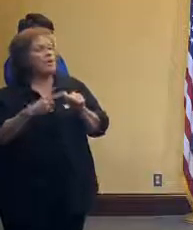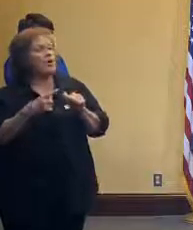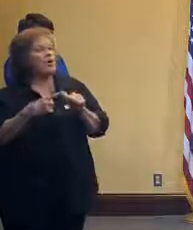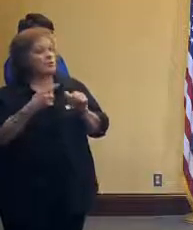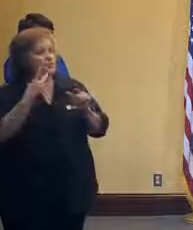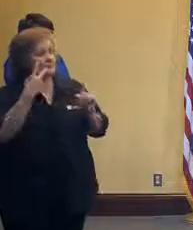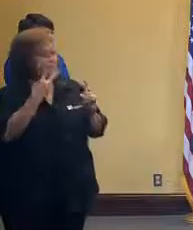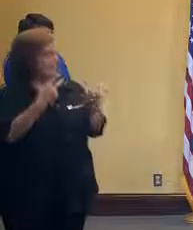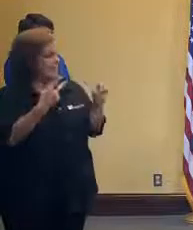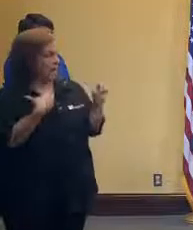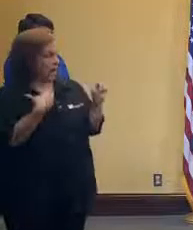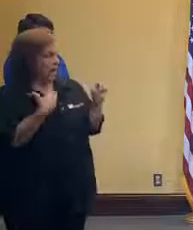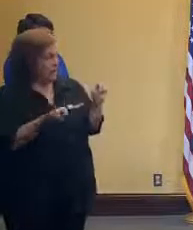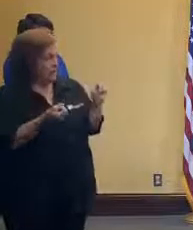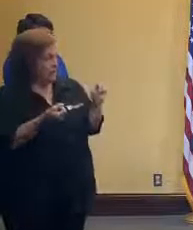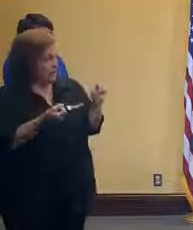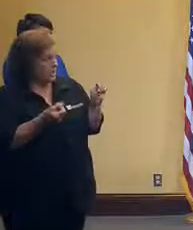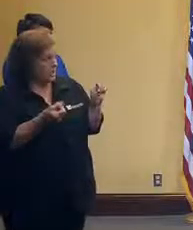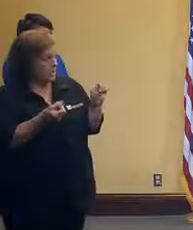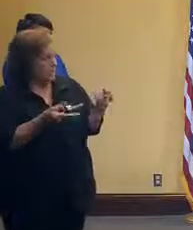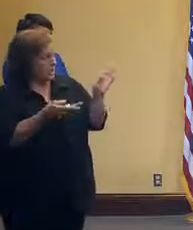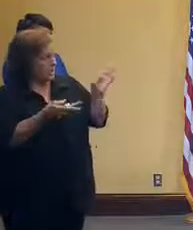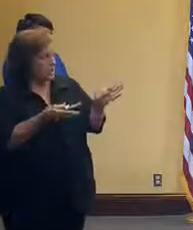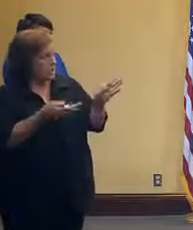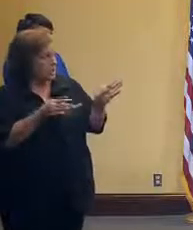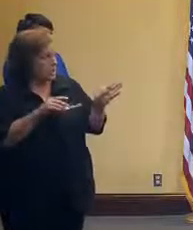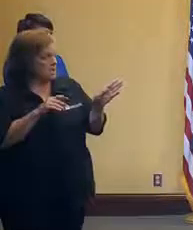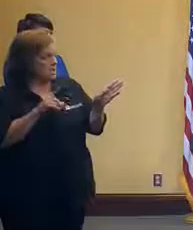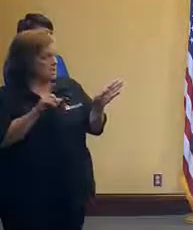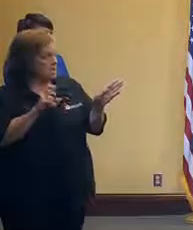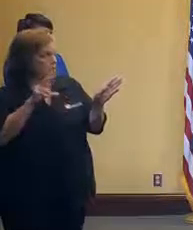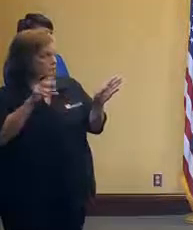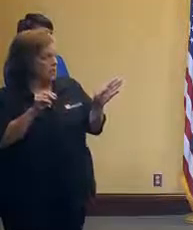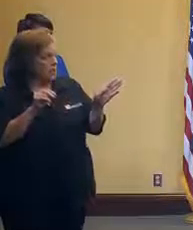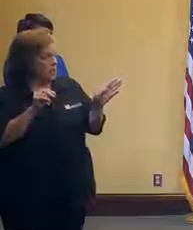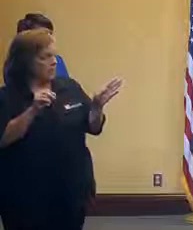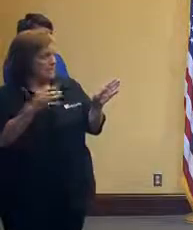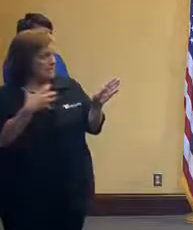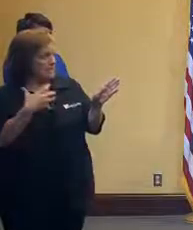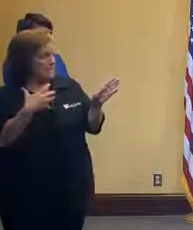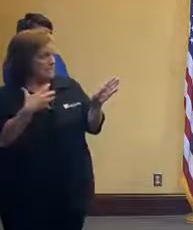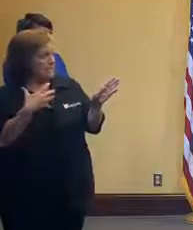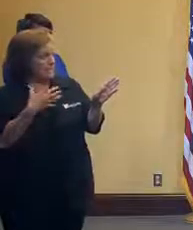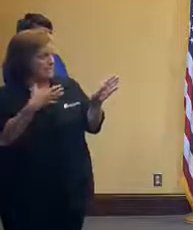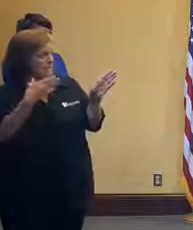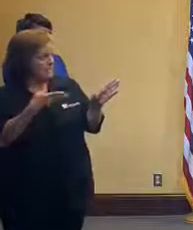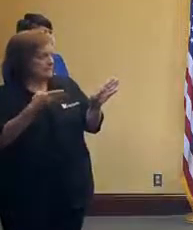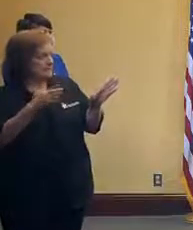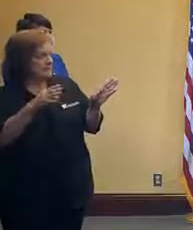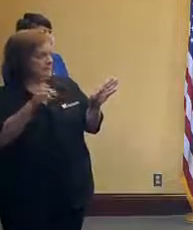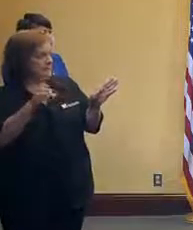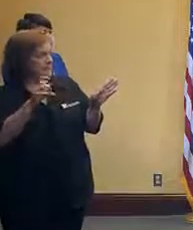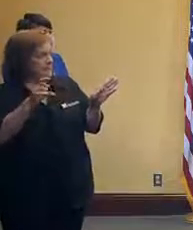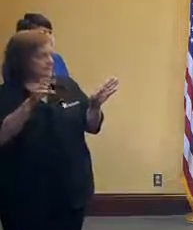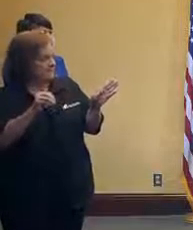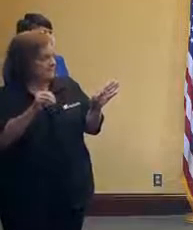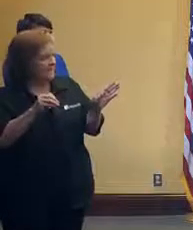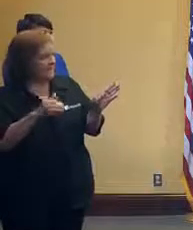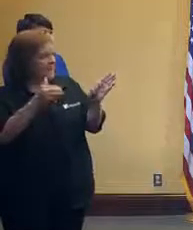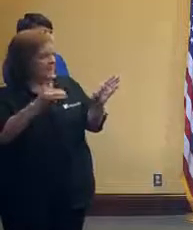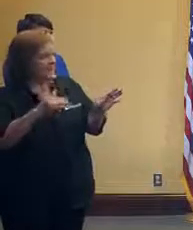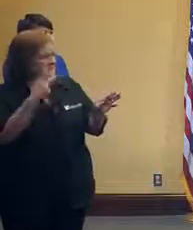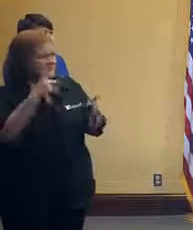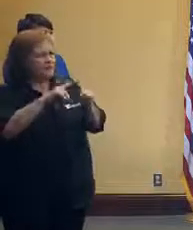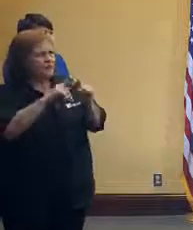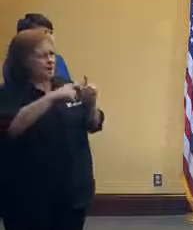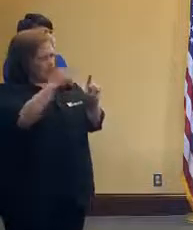see the muted recovery, and then you look at it through $130, $150, $170 million lens, and you'll be